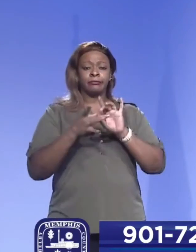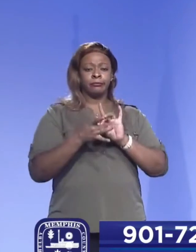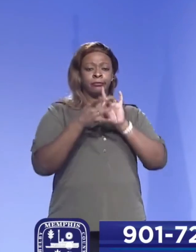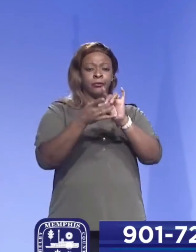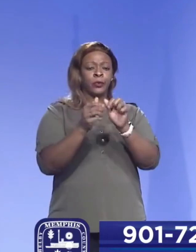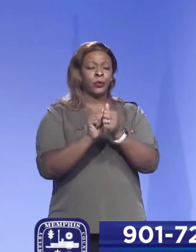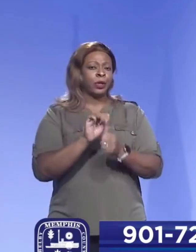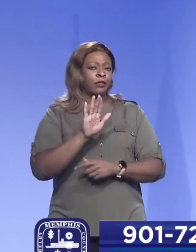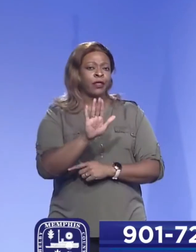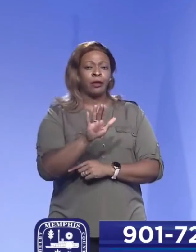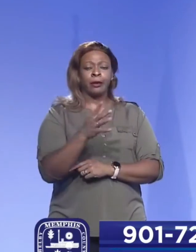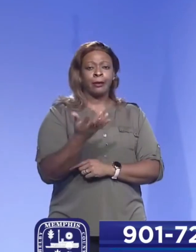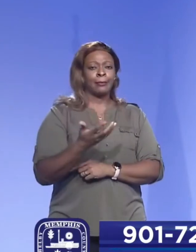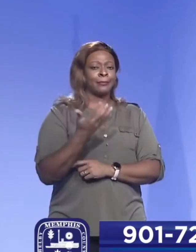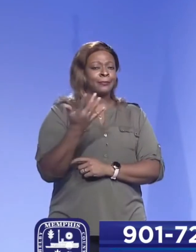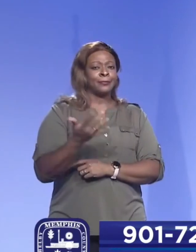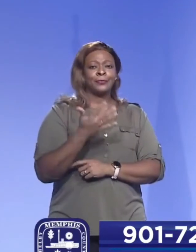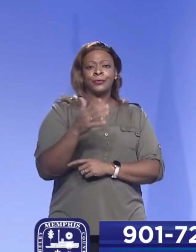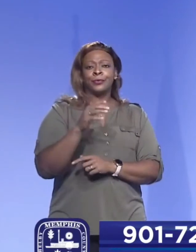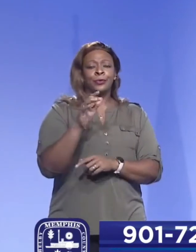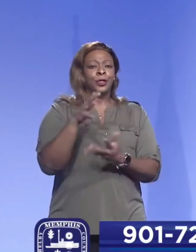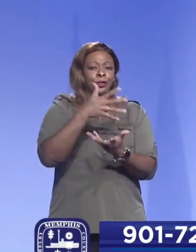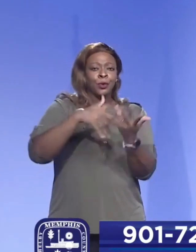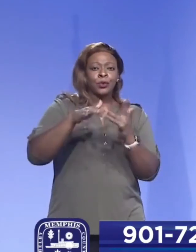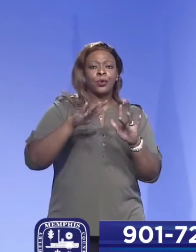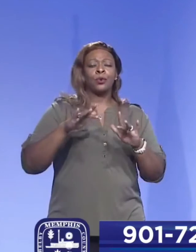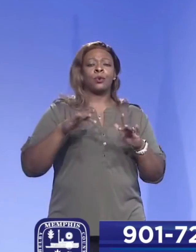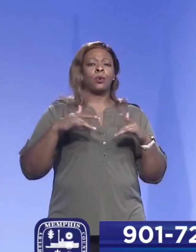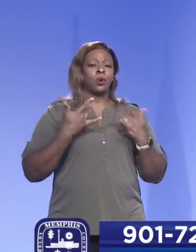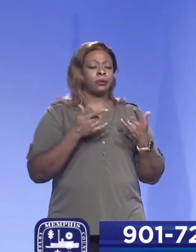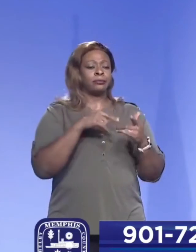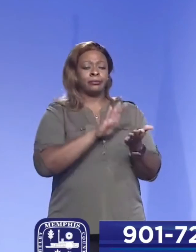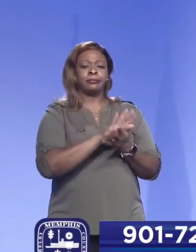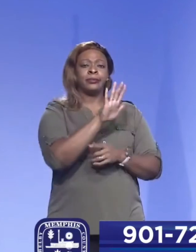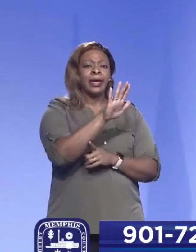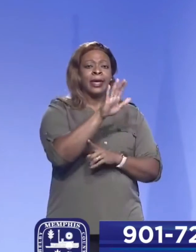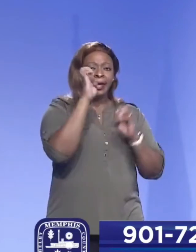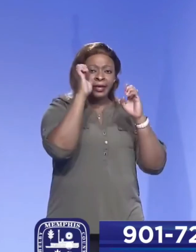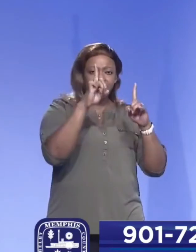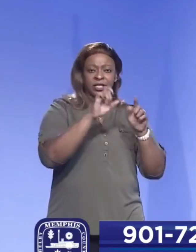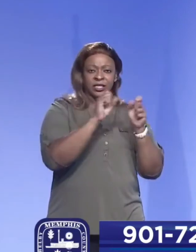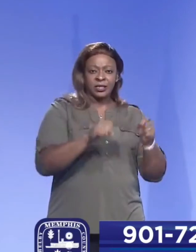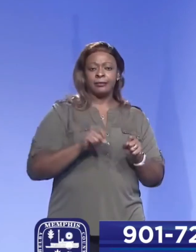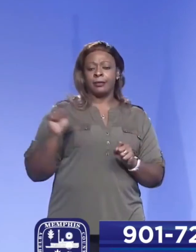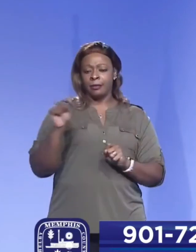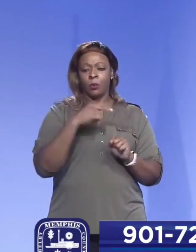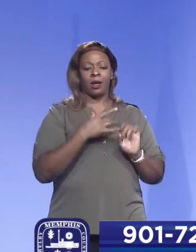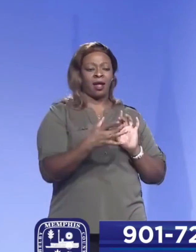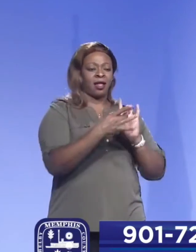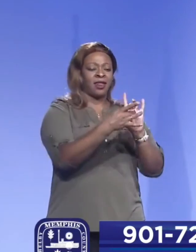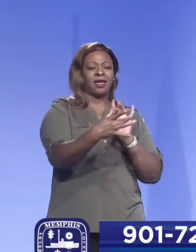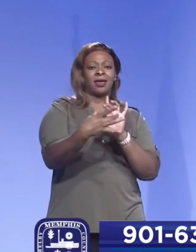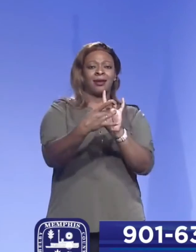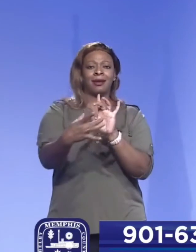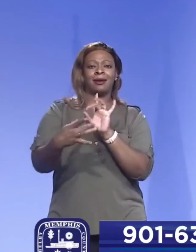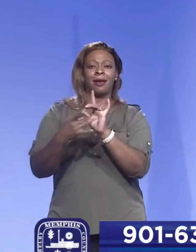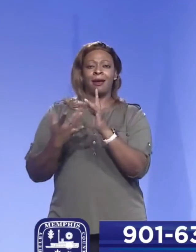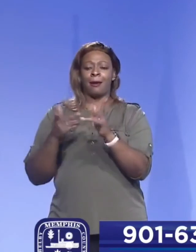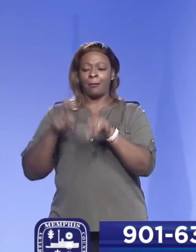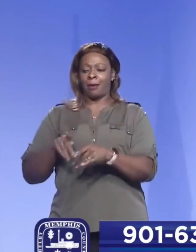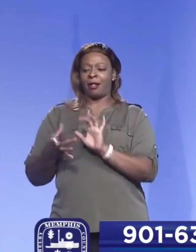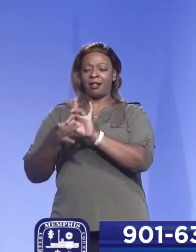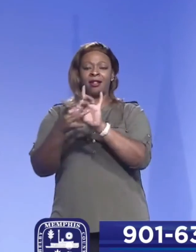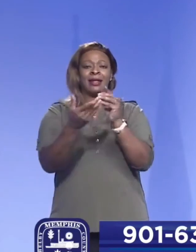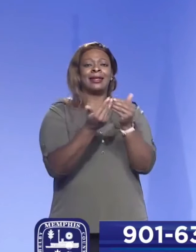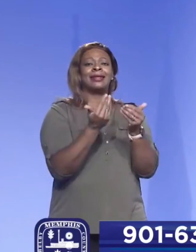a social organization, an educational institution, whatever. That helps us connect the dots. But